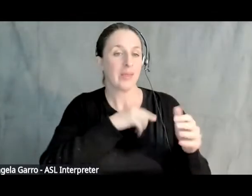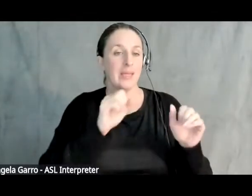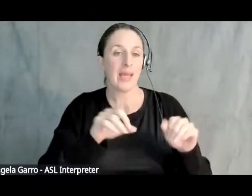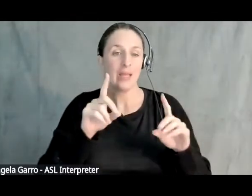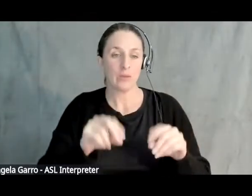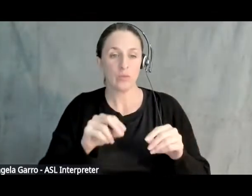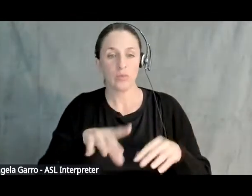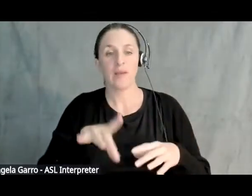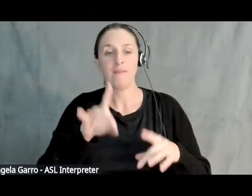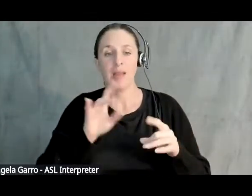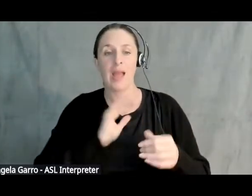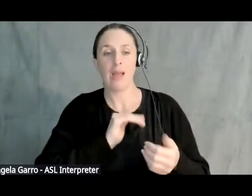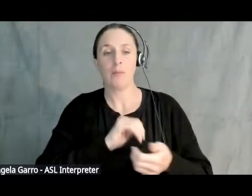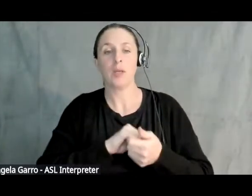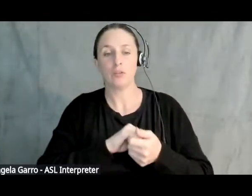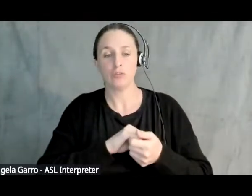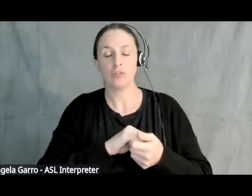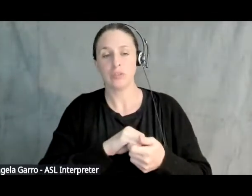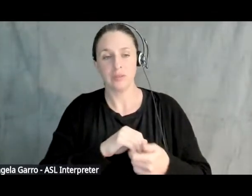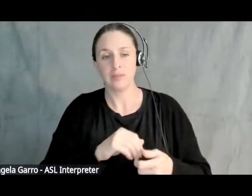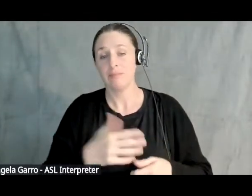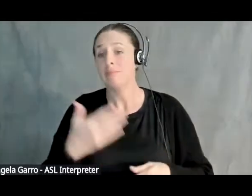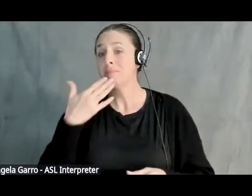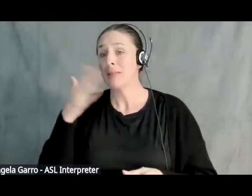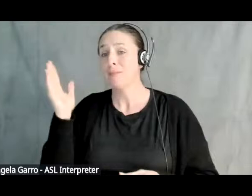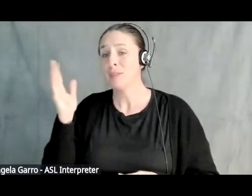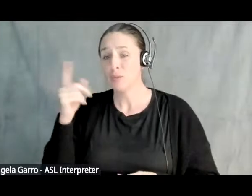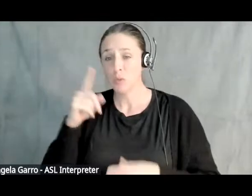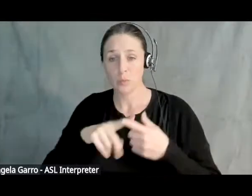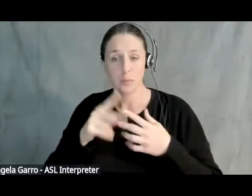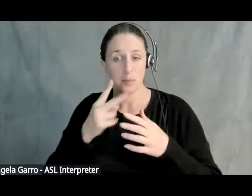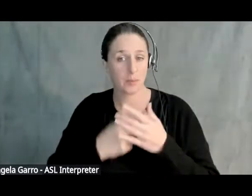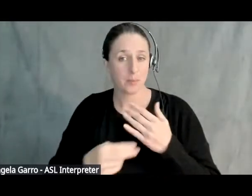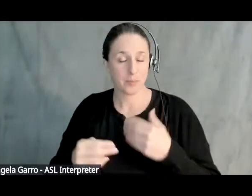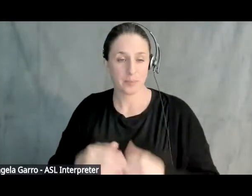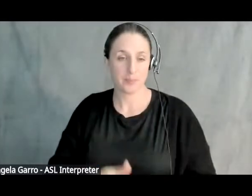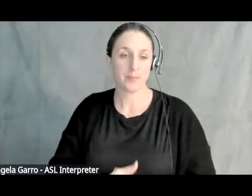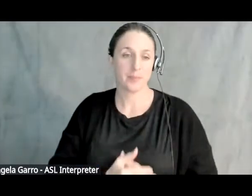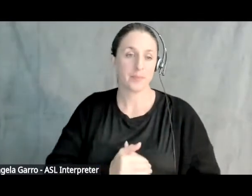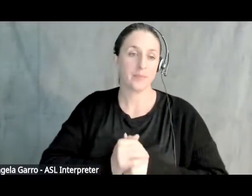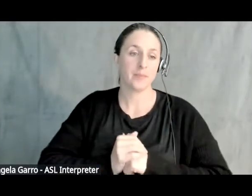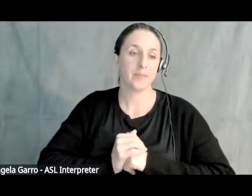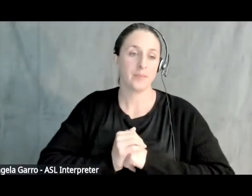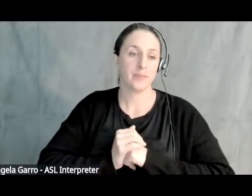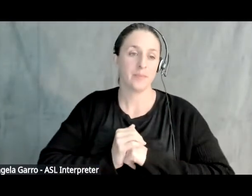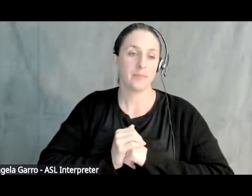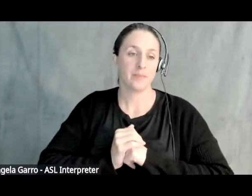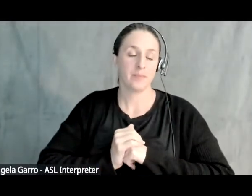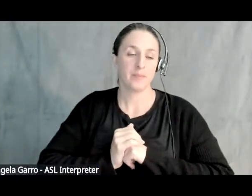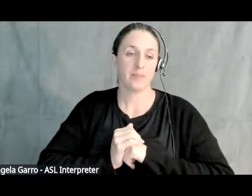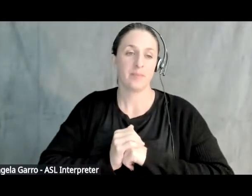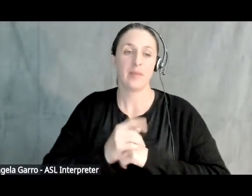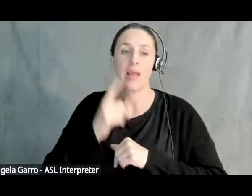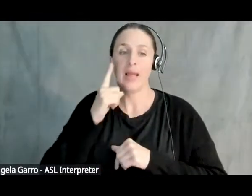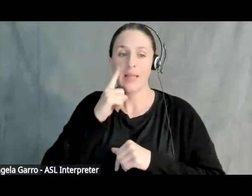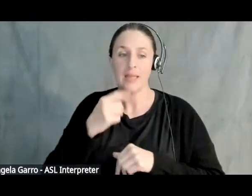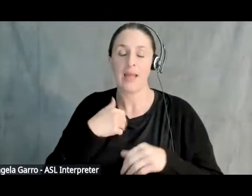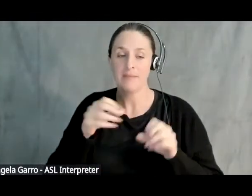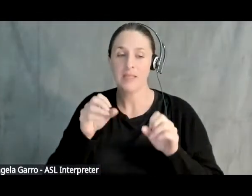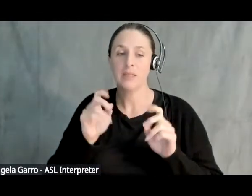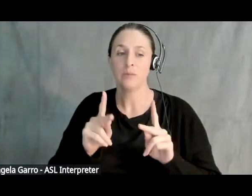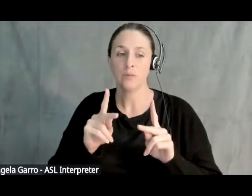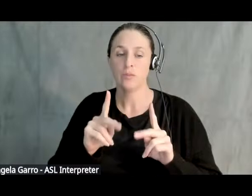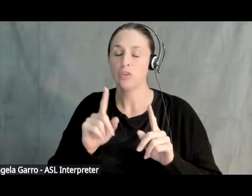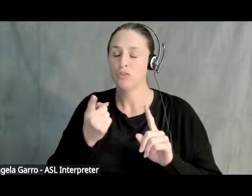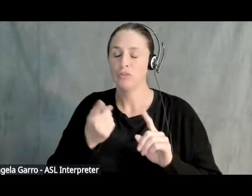really help. Thank you. And thank you for the presentation to both of you. Thank you. I think we have an opportunity that just to